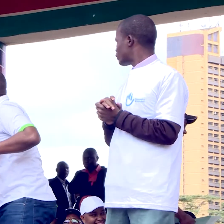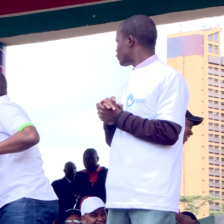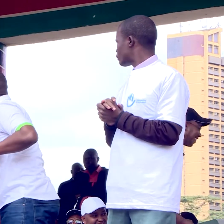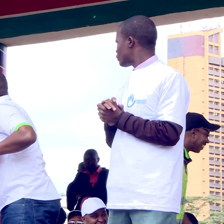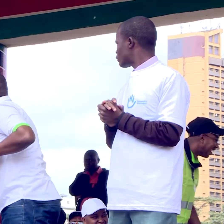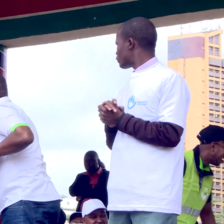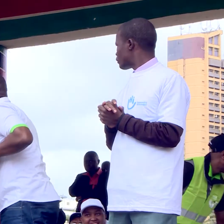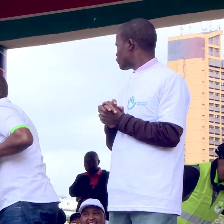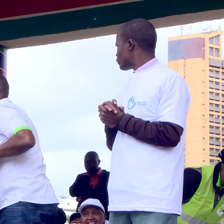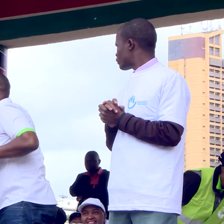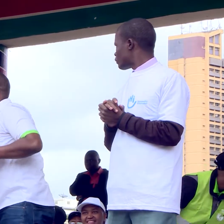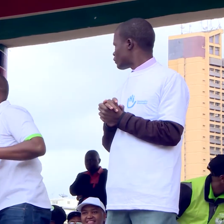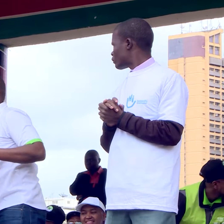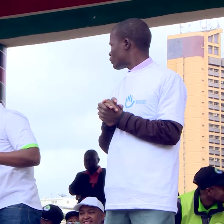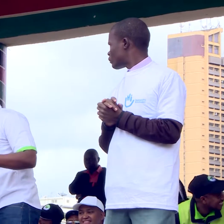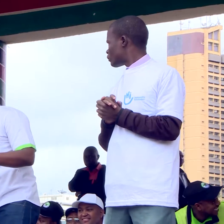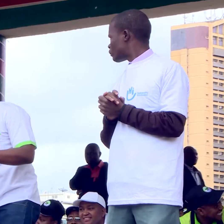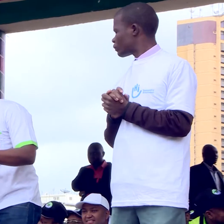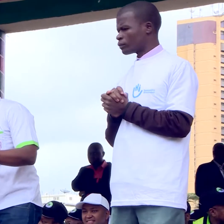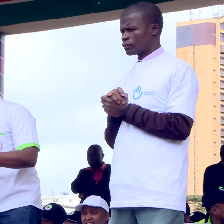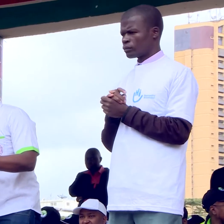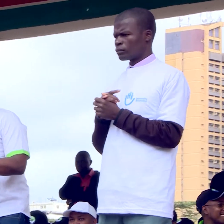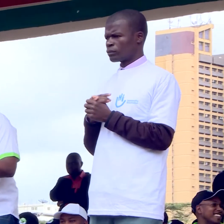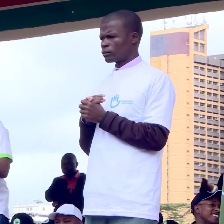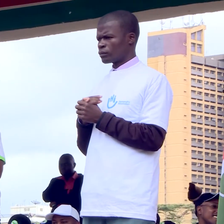All protocol observed due to time factor.